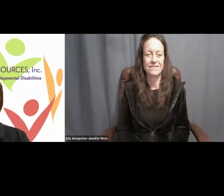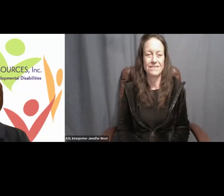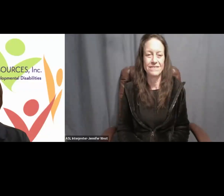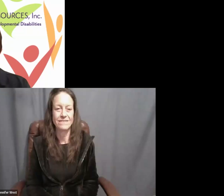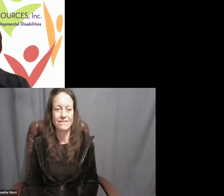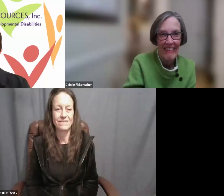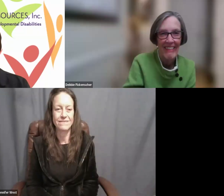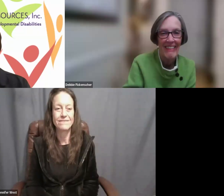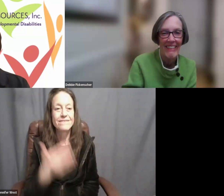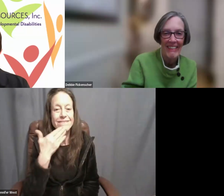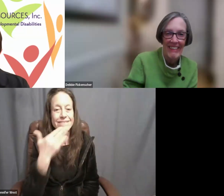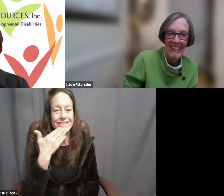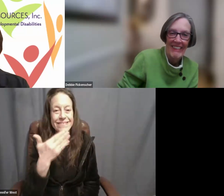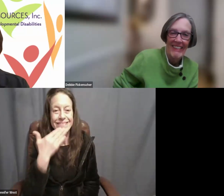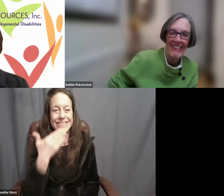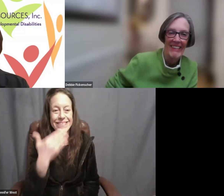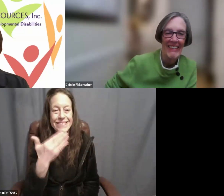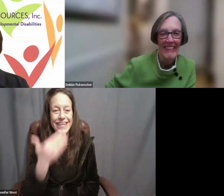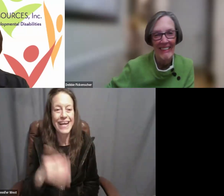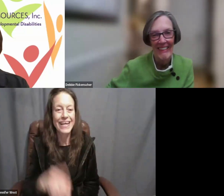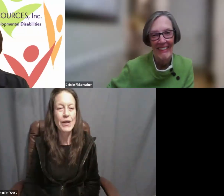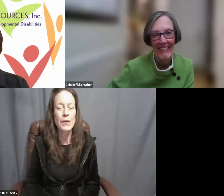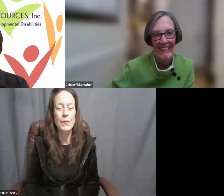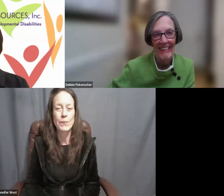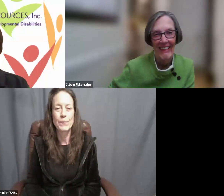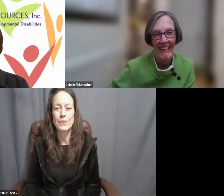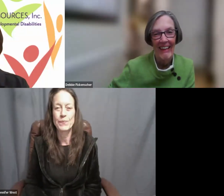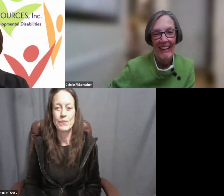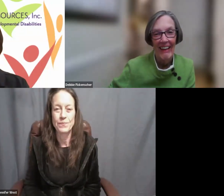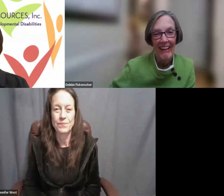Thank you, Debbie. Here we go. Perfect.